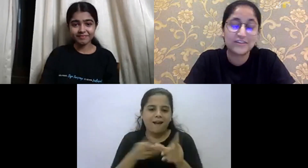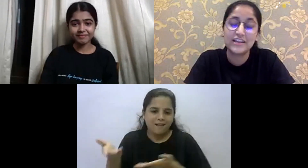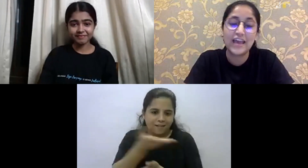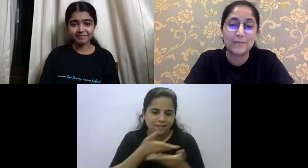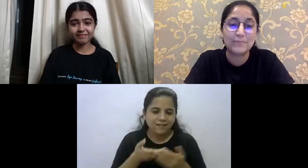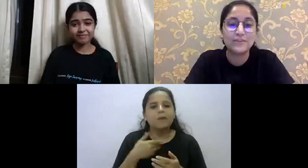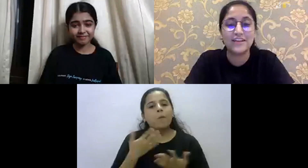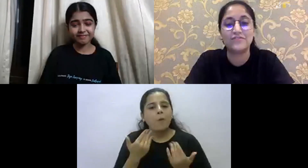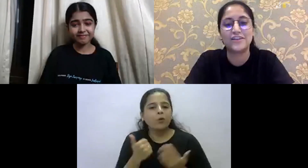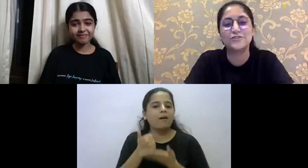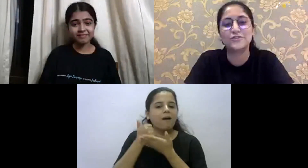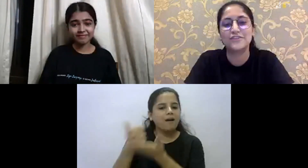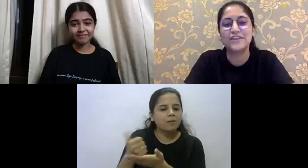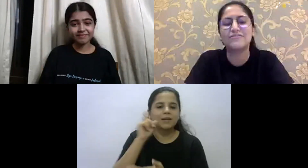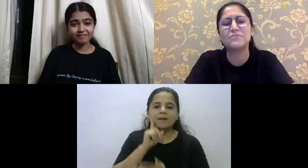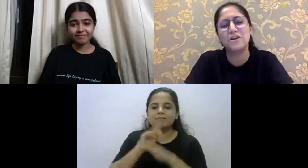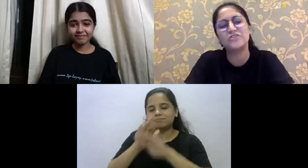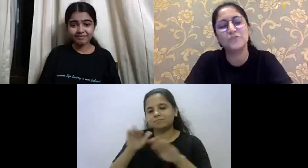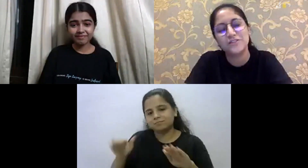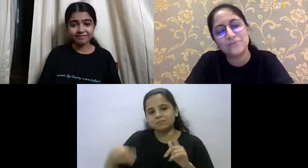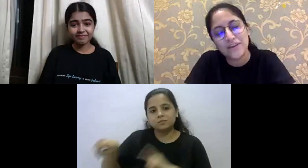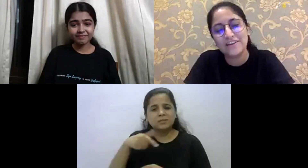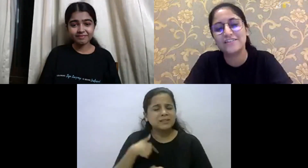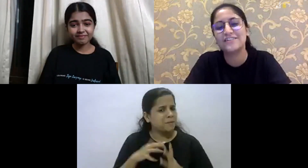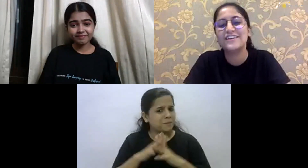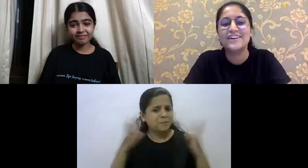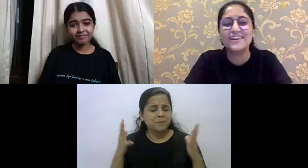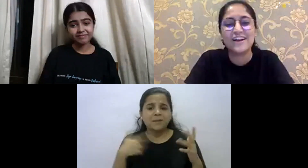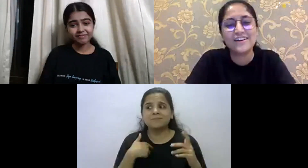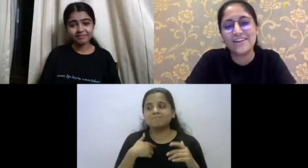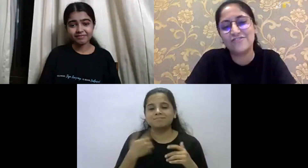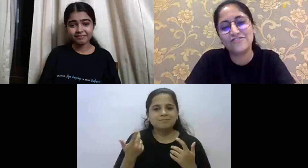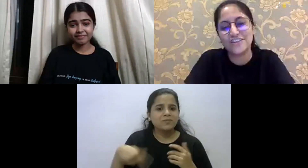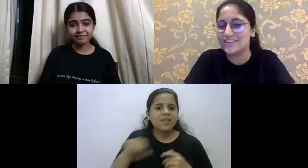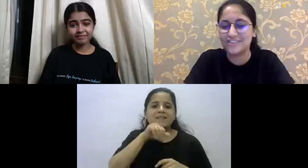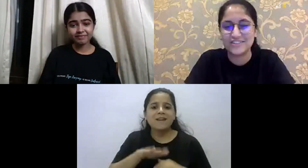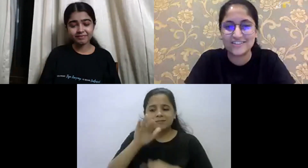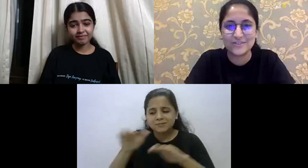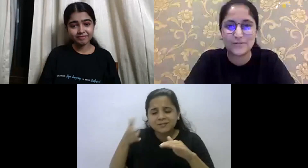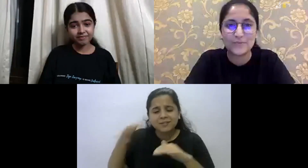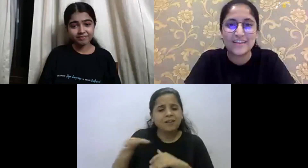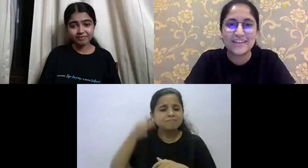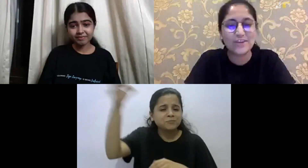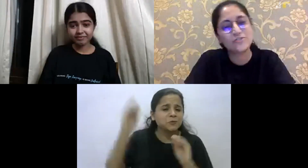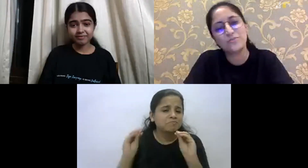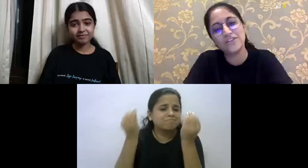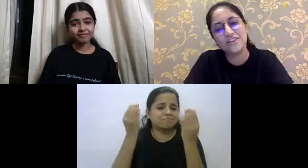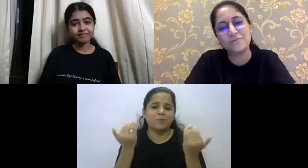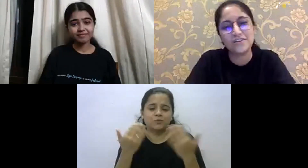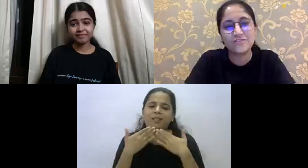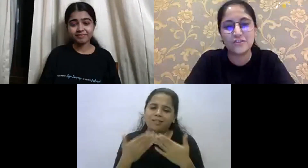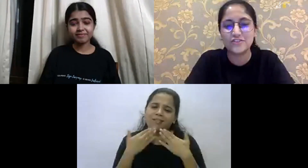we can really help the deaf kids so that we have a much brighter young deaf generation. So thank you